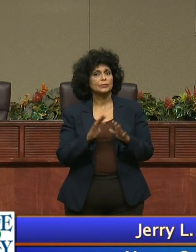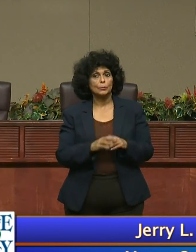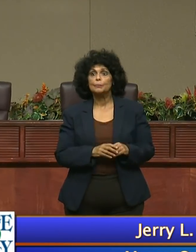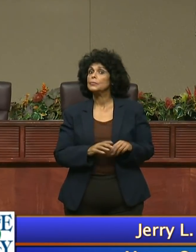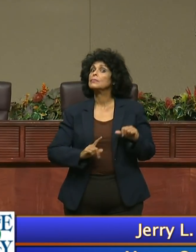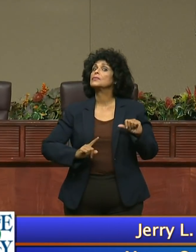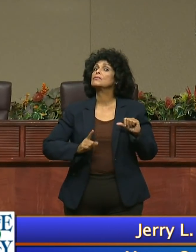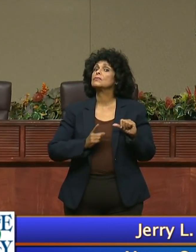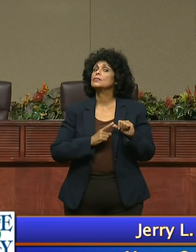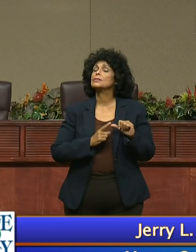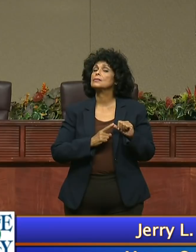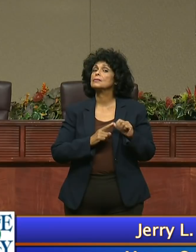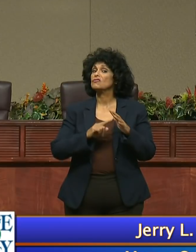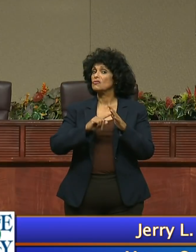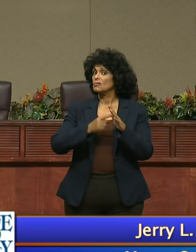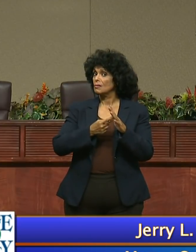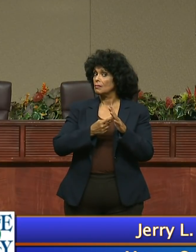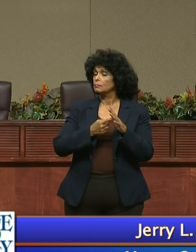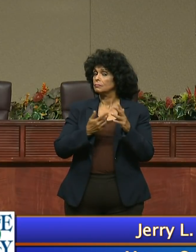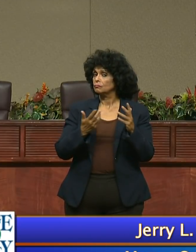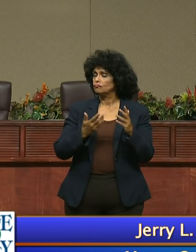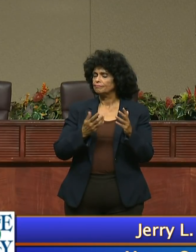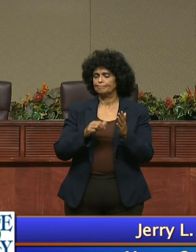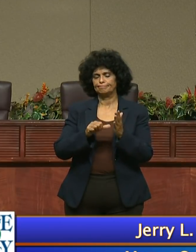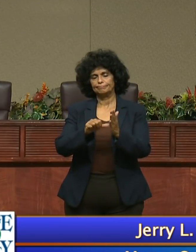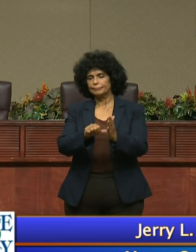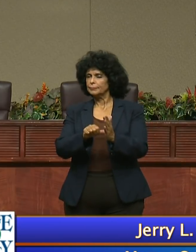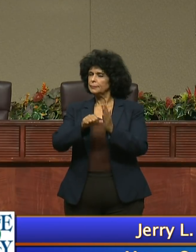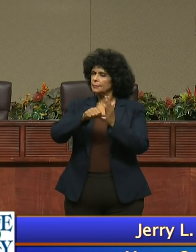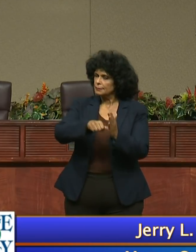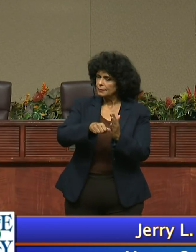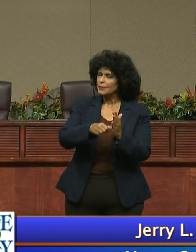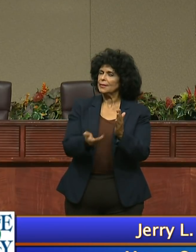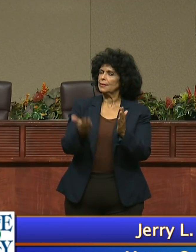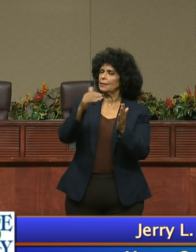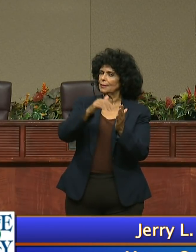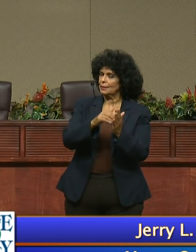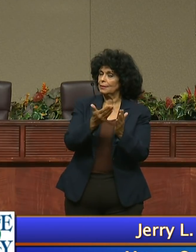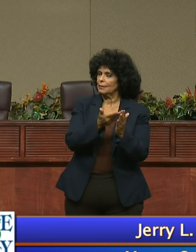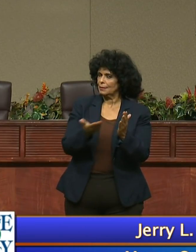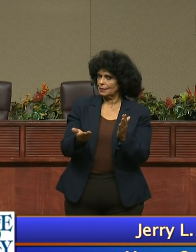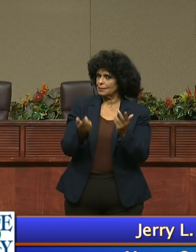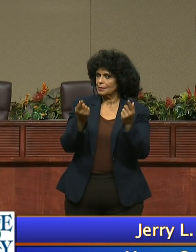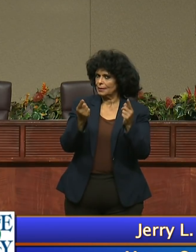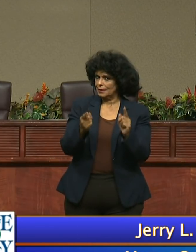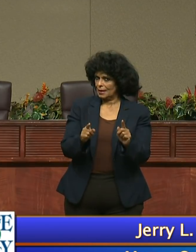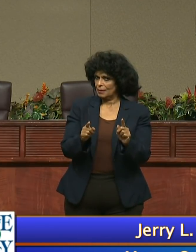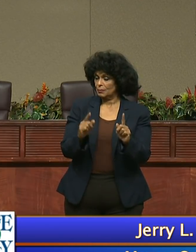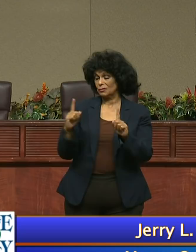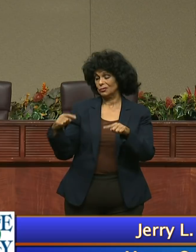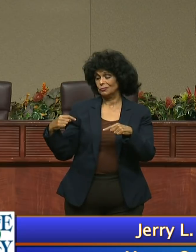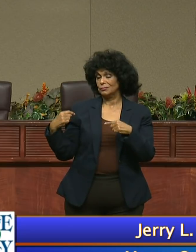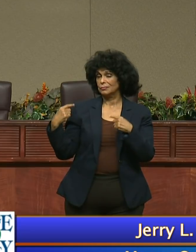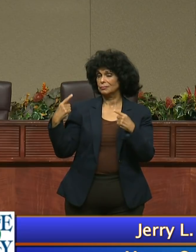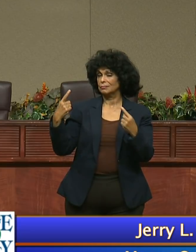by just kind of reiterating some of the things that have happened over the last nearly 5 months